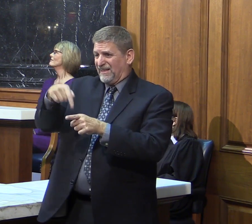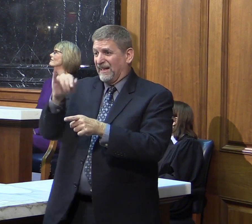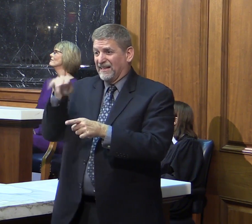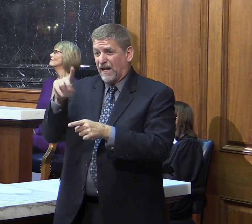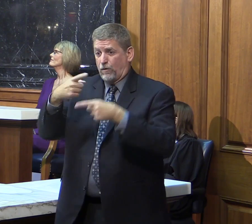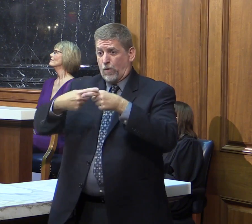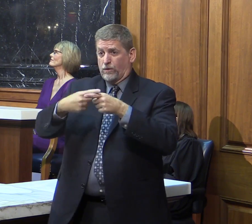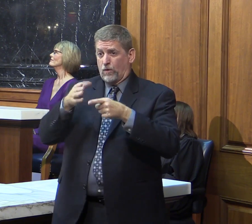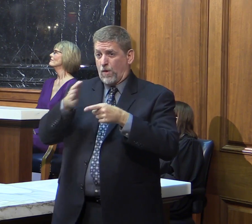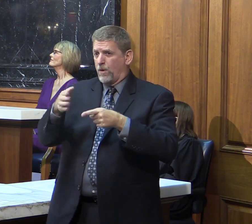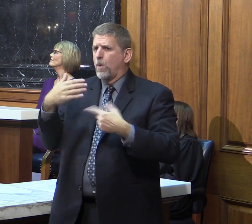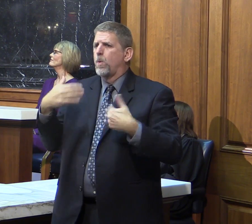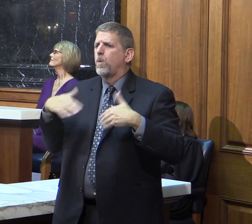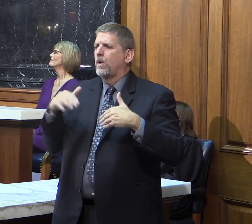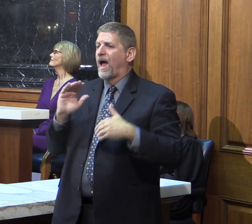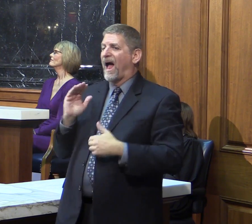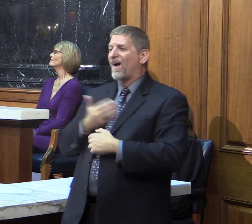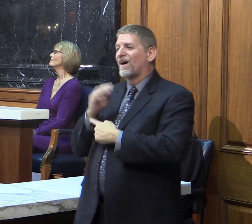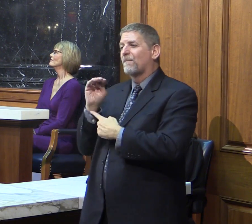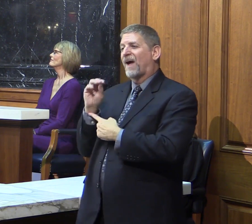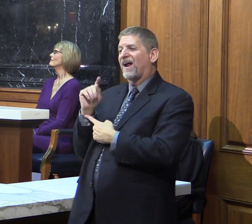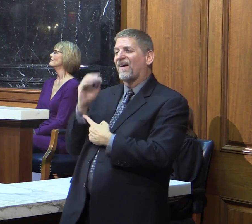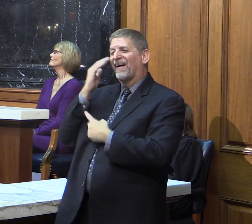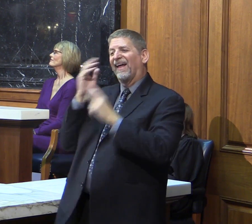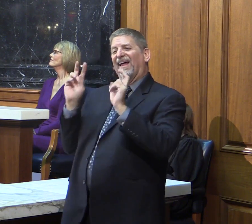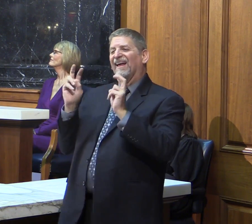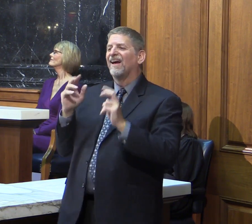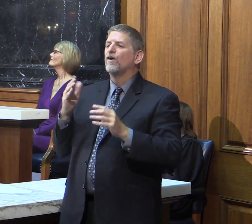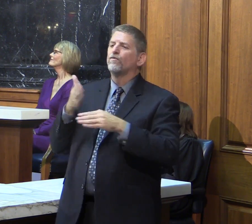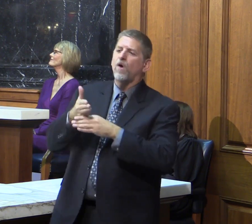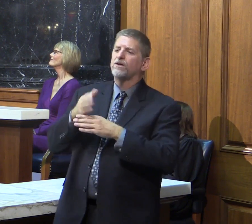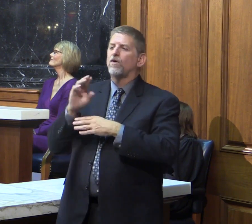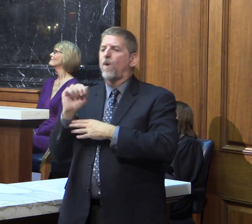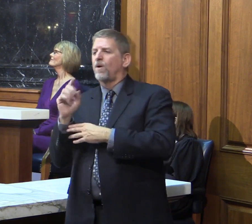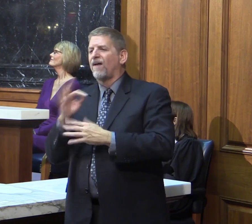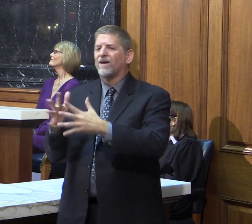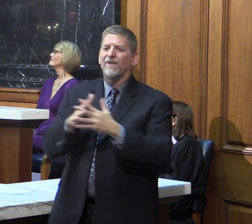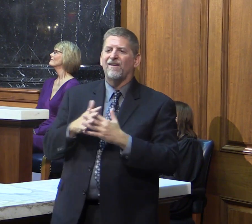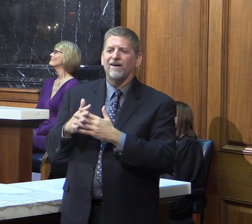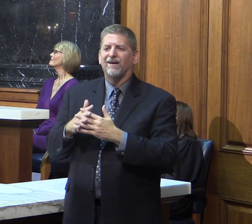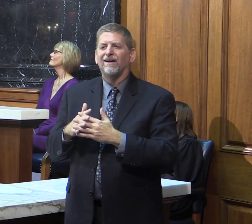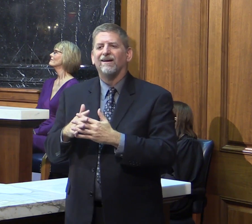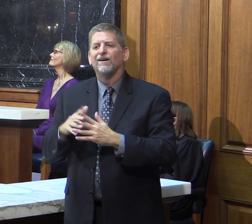our mission. I will work with you to establish a plan that preserves what we